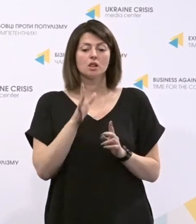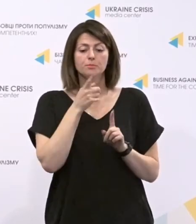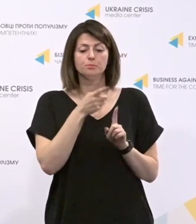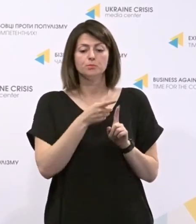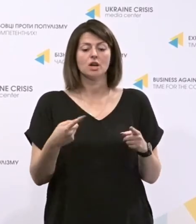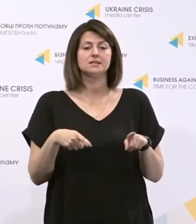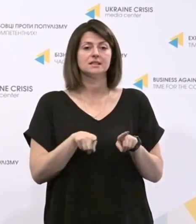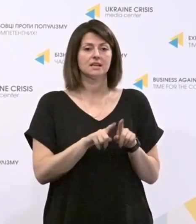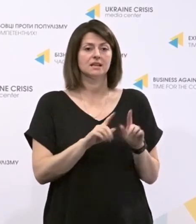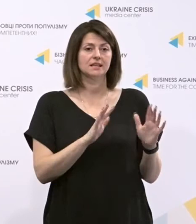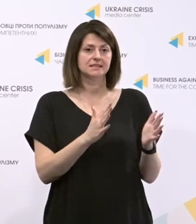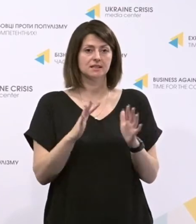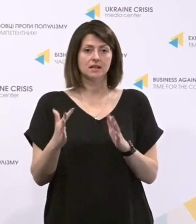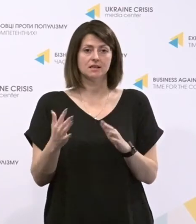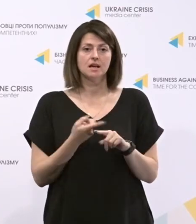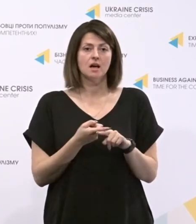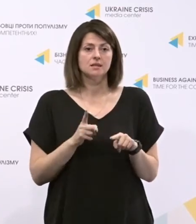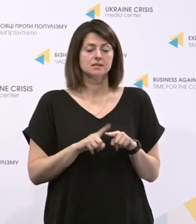absolutely unacceptable.